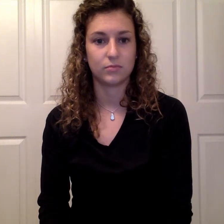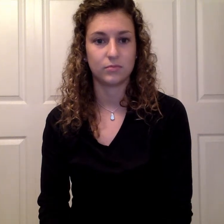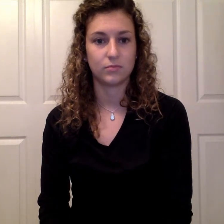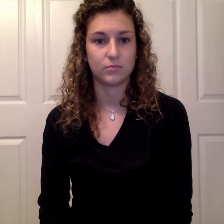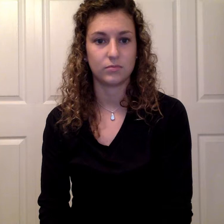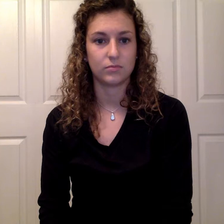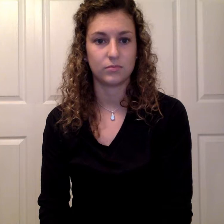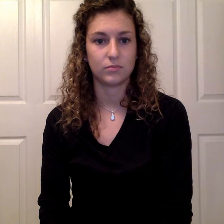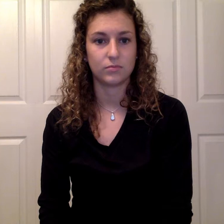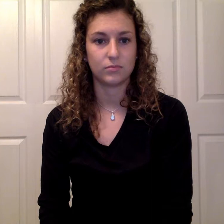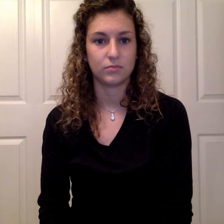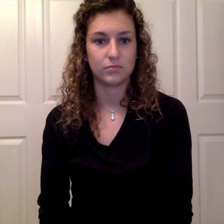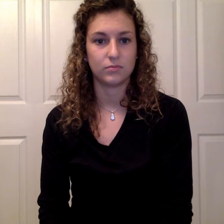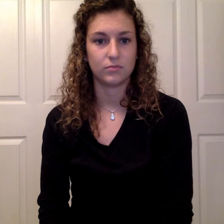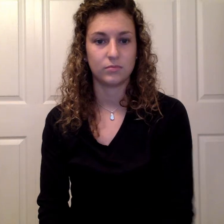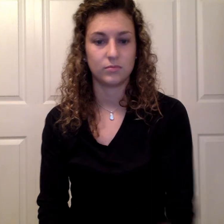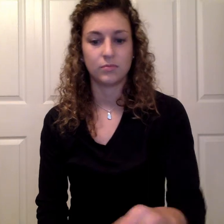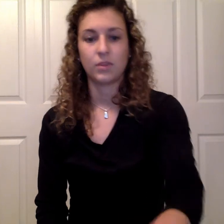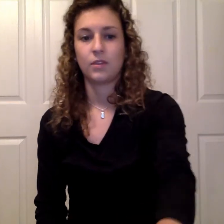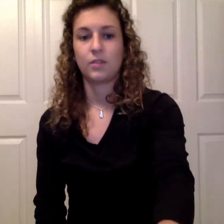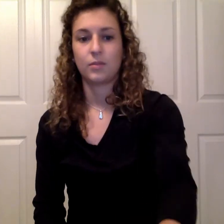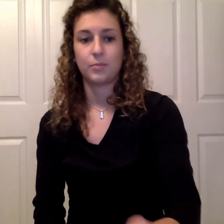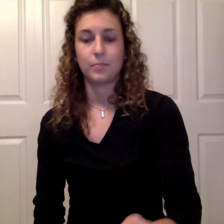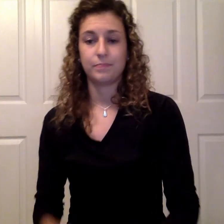went to school, spoke English.